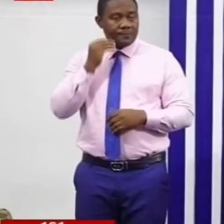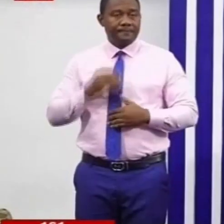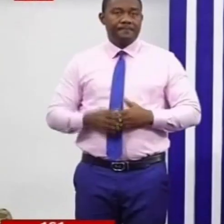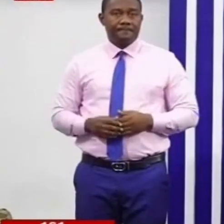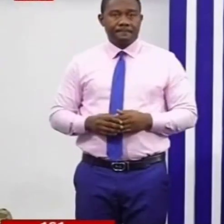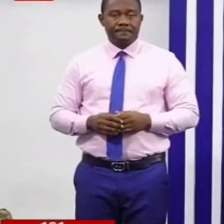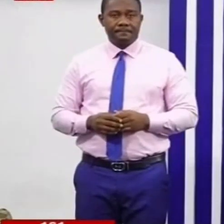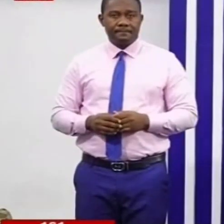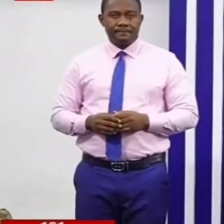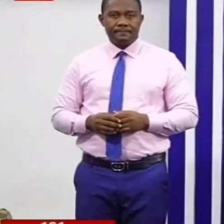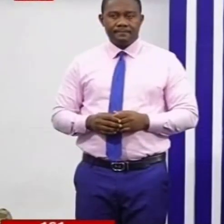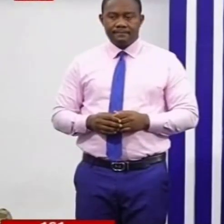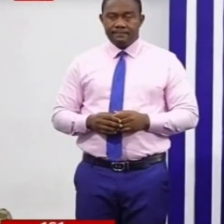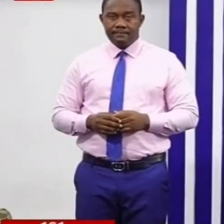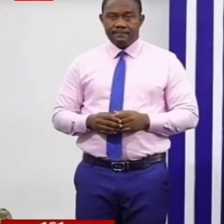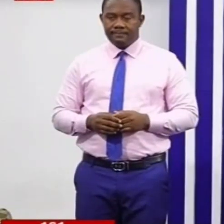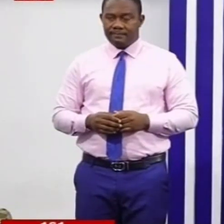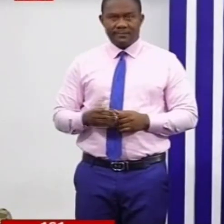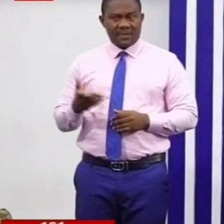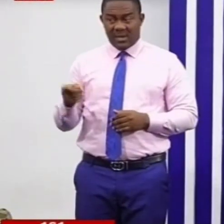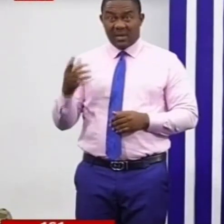These discharges are on home care.